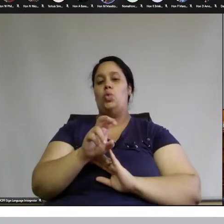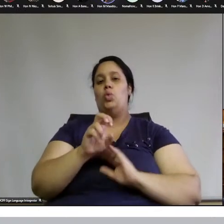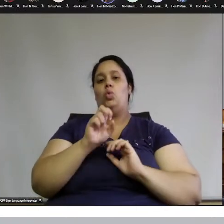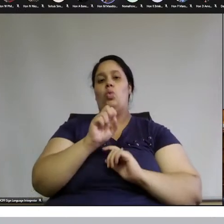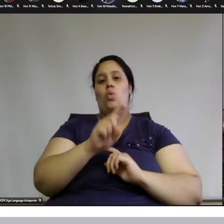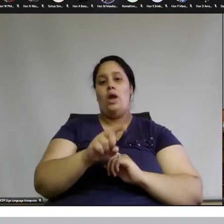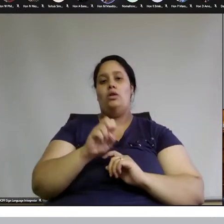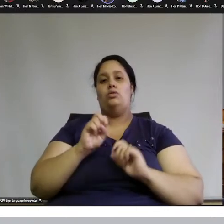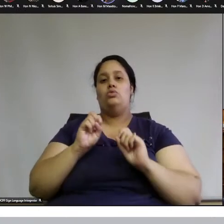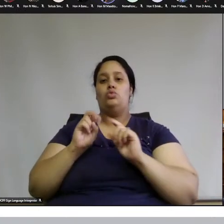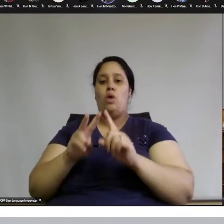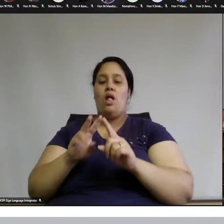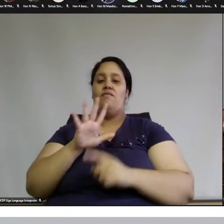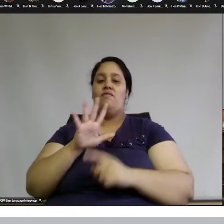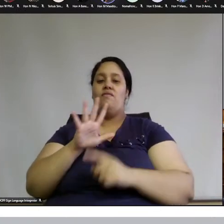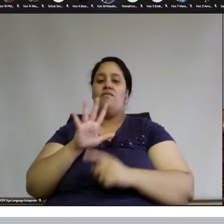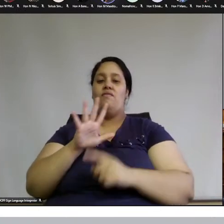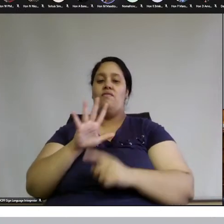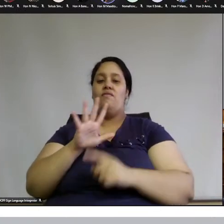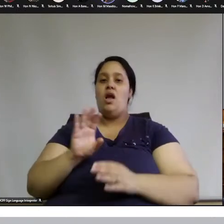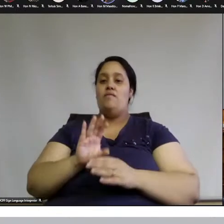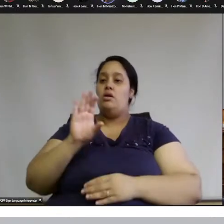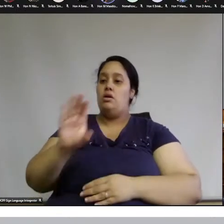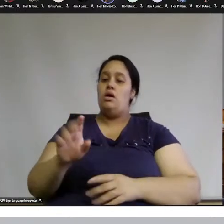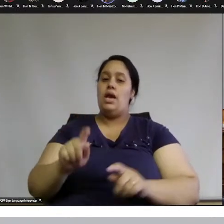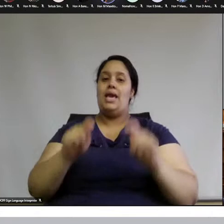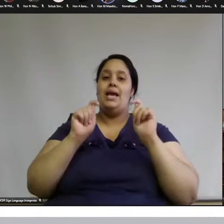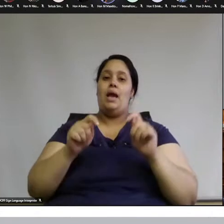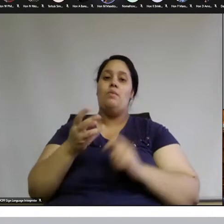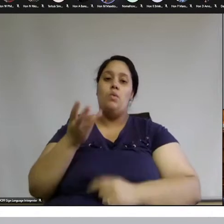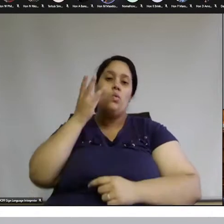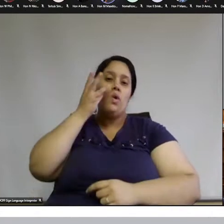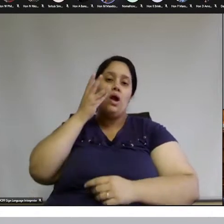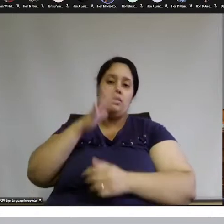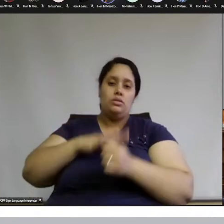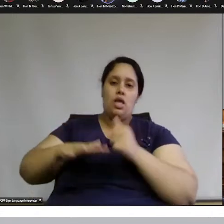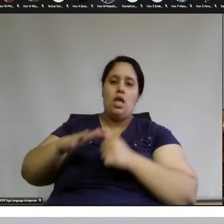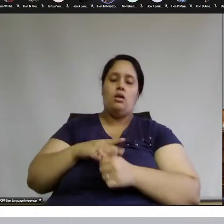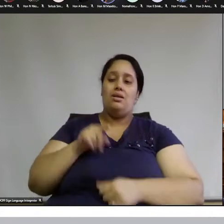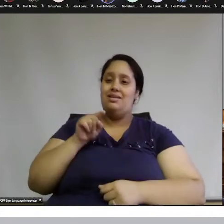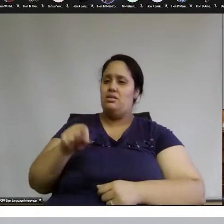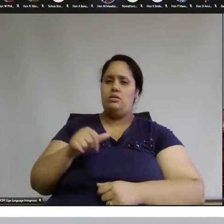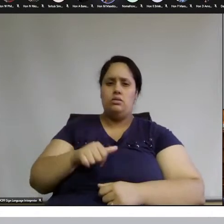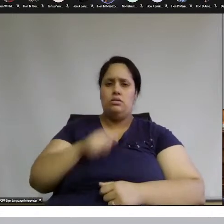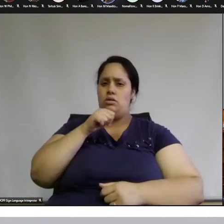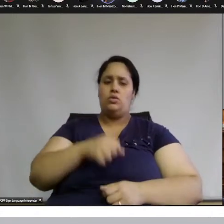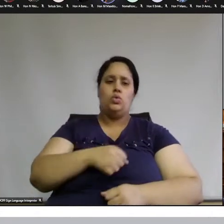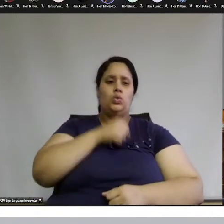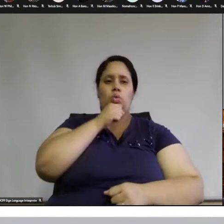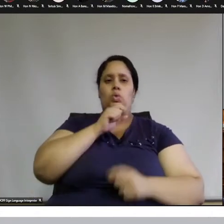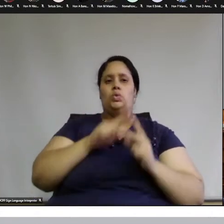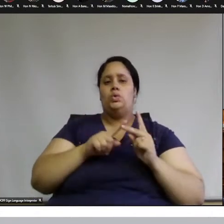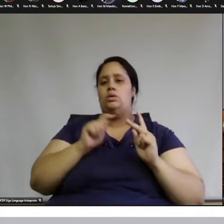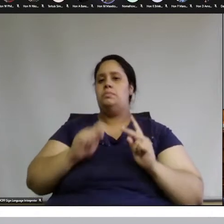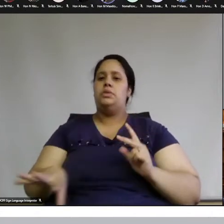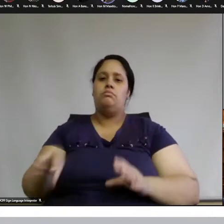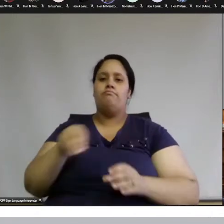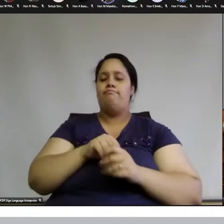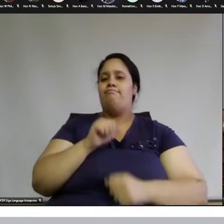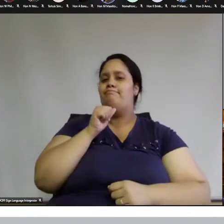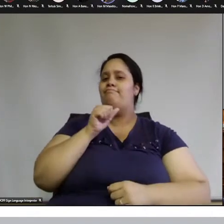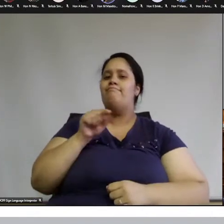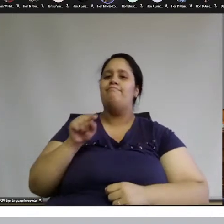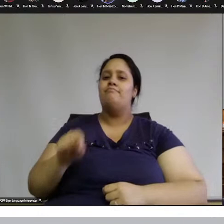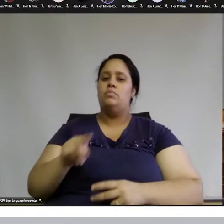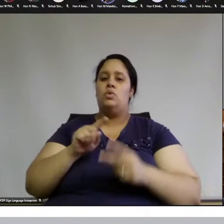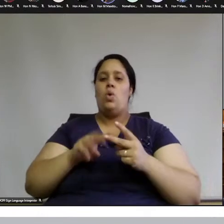212,575 rand has gone to Cape Winelands. Cape Winelands is not in George or Cape Town. West Coast has